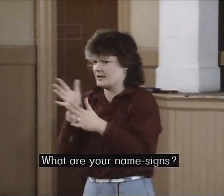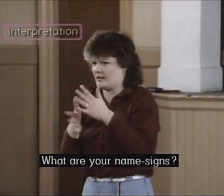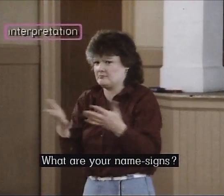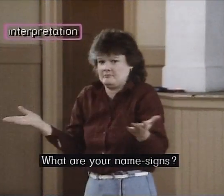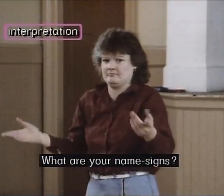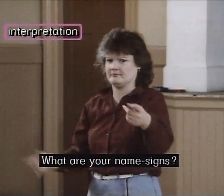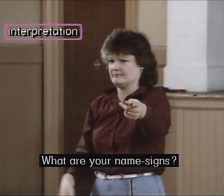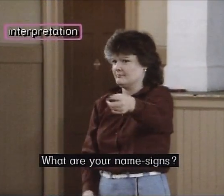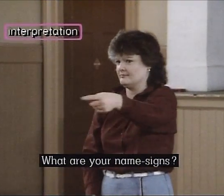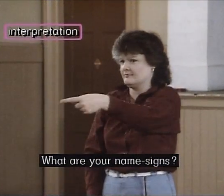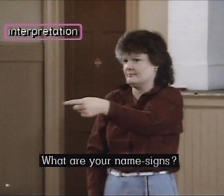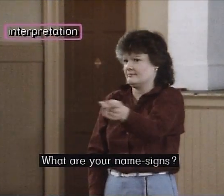What are your name signs?